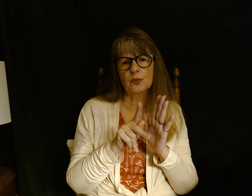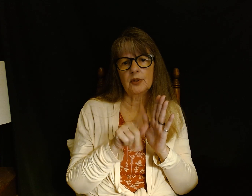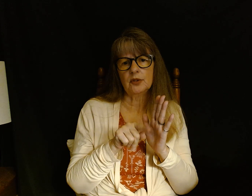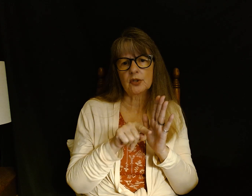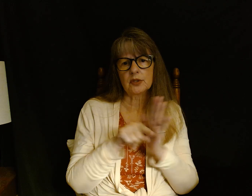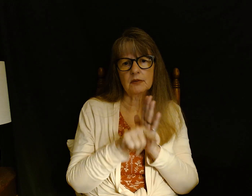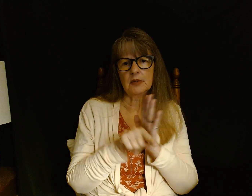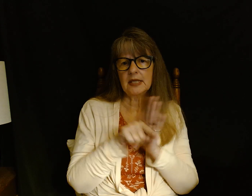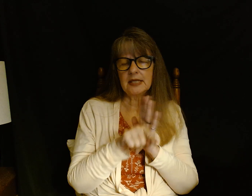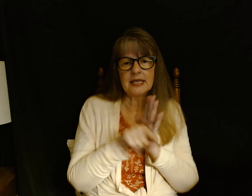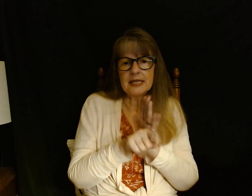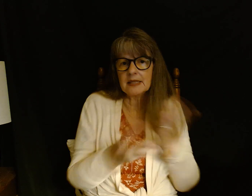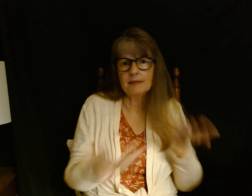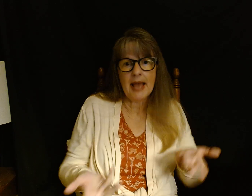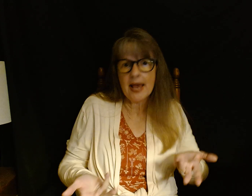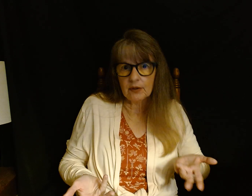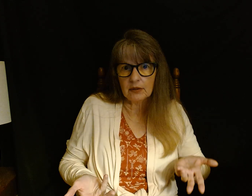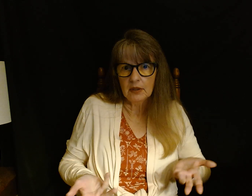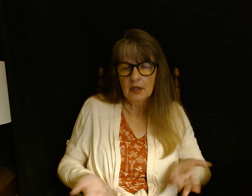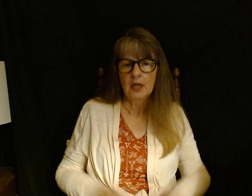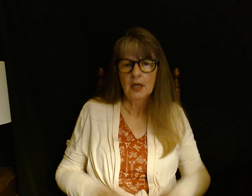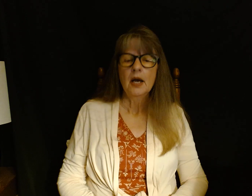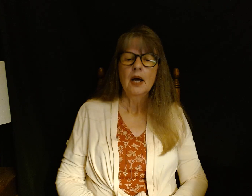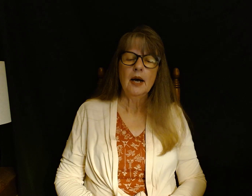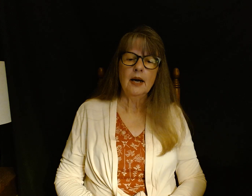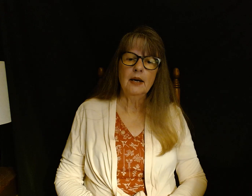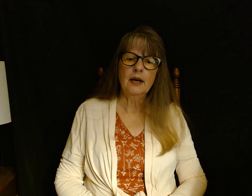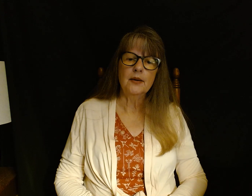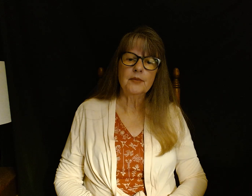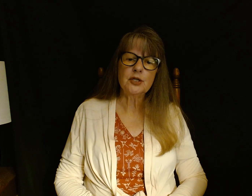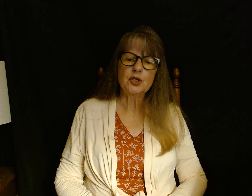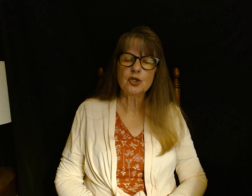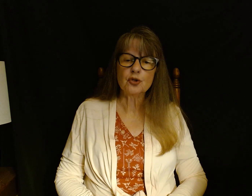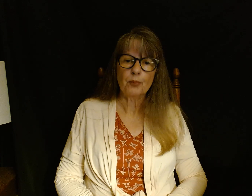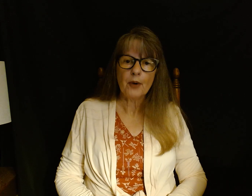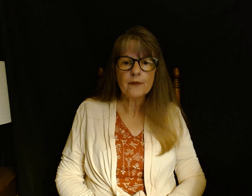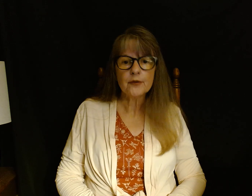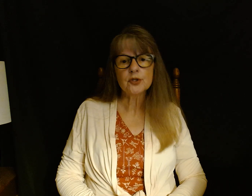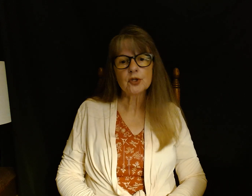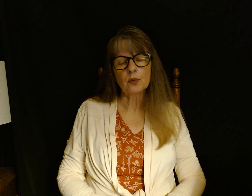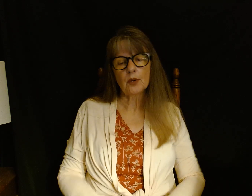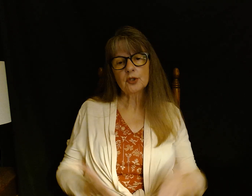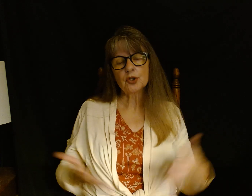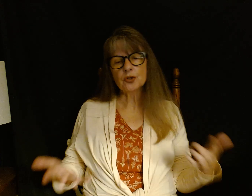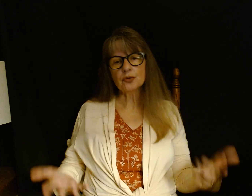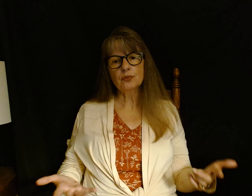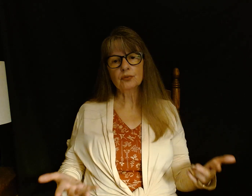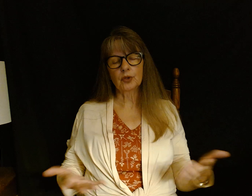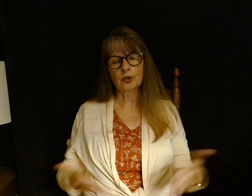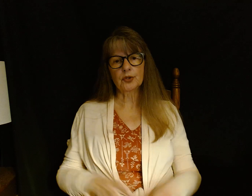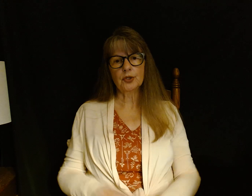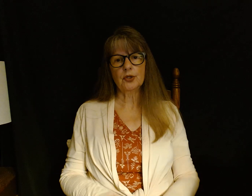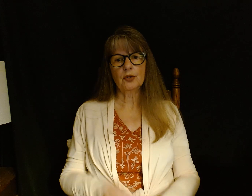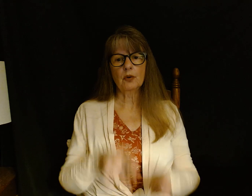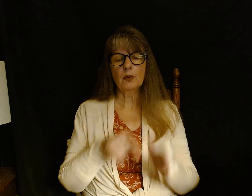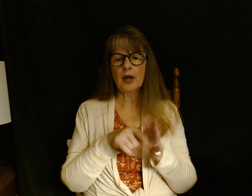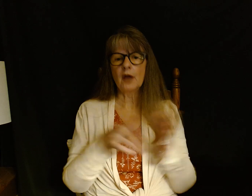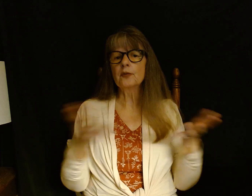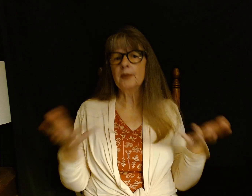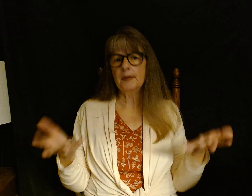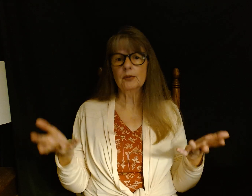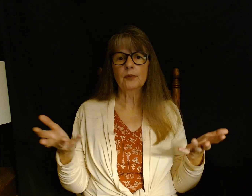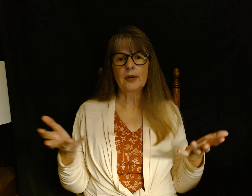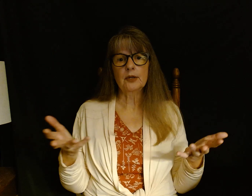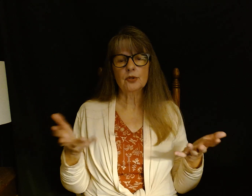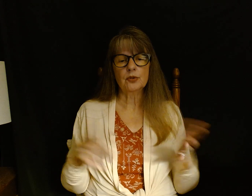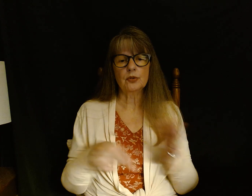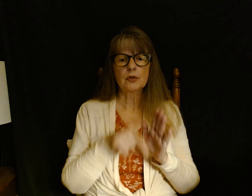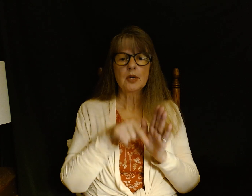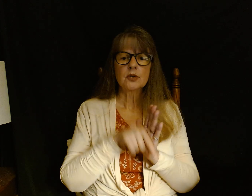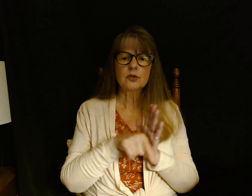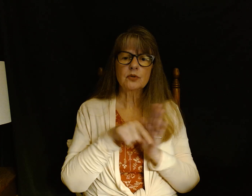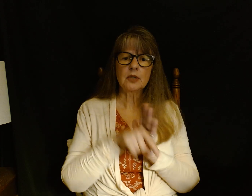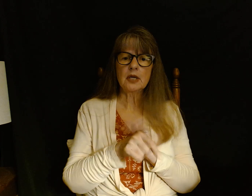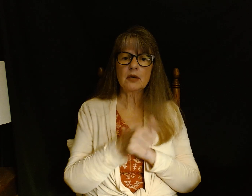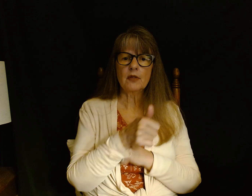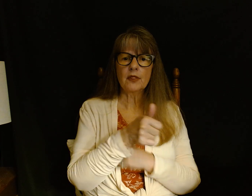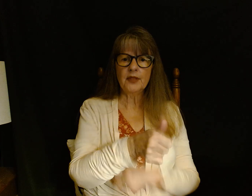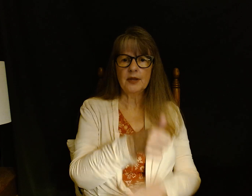just, it doesn't matter. It's just your preference or what you learn to do or what other people around you do. So to kill